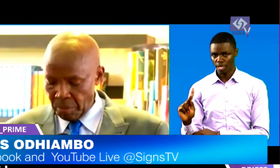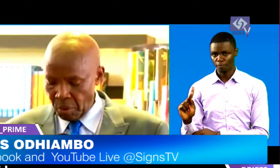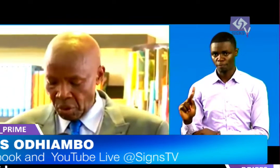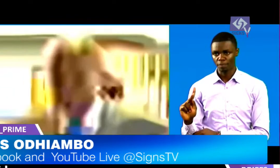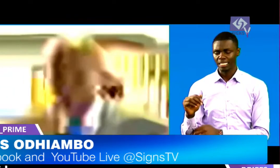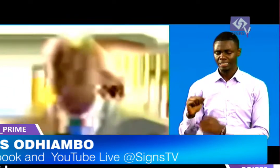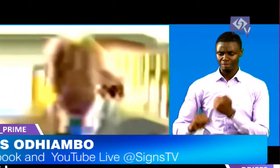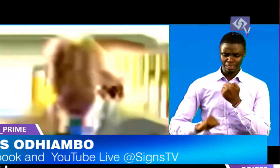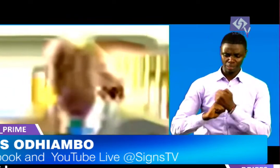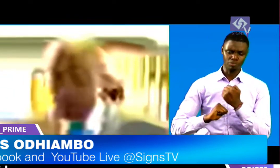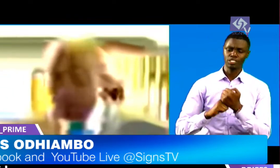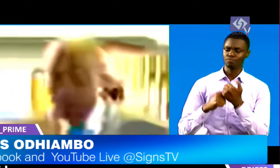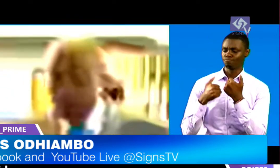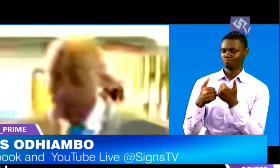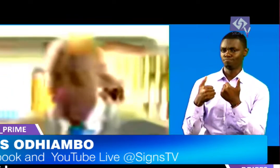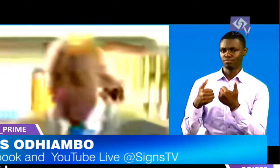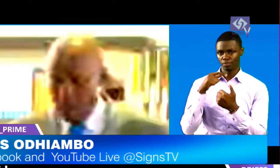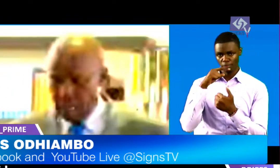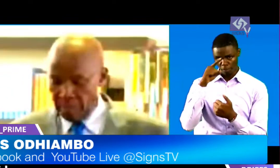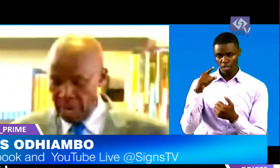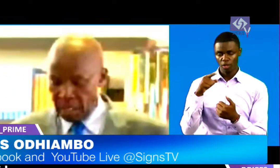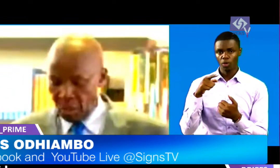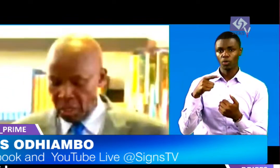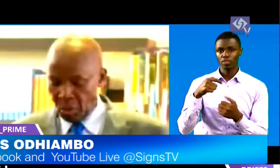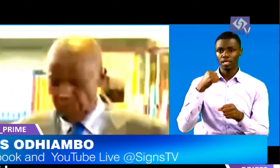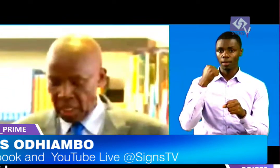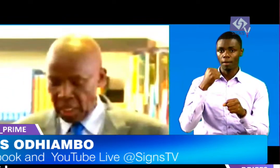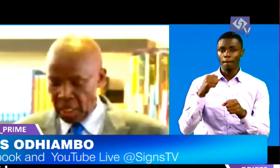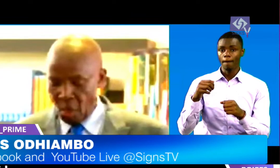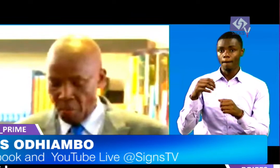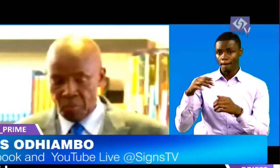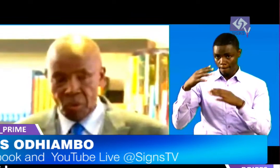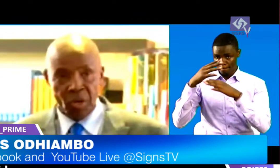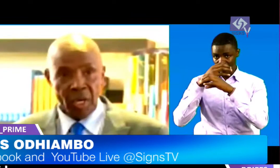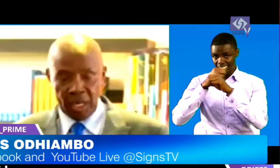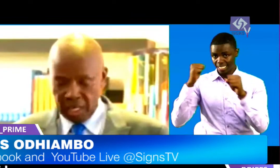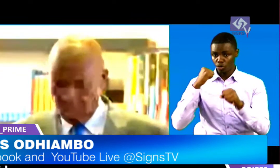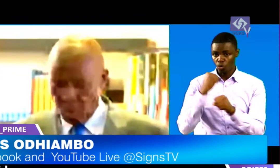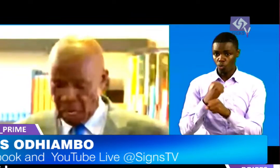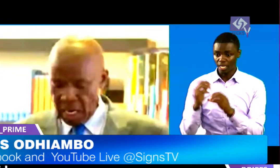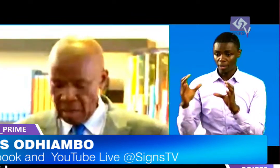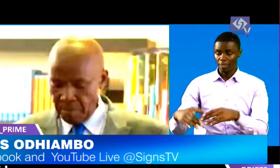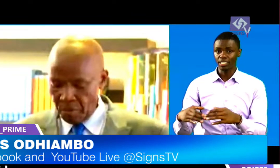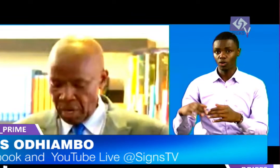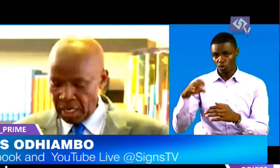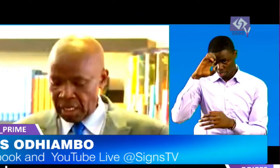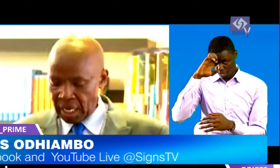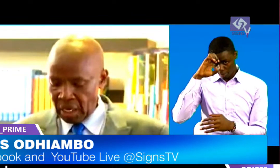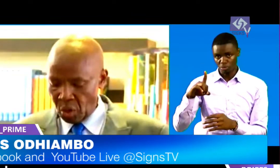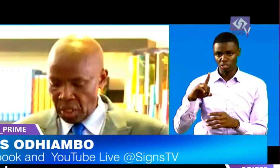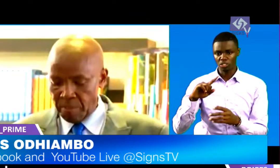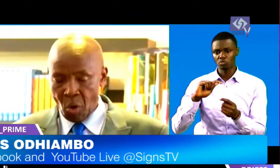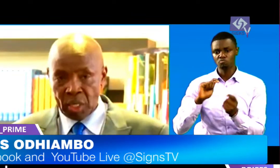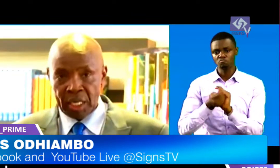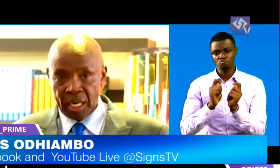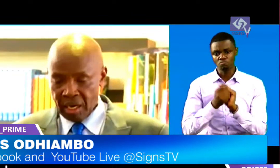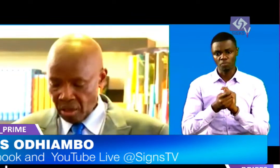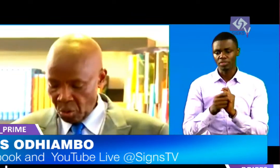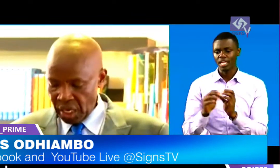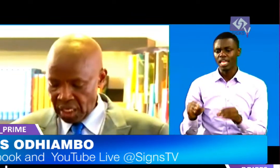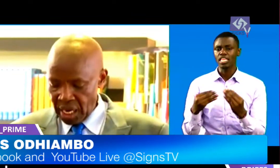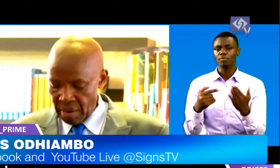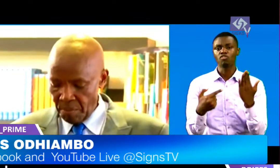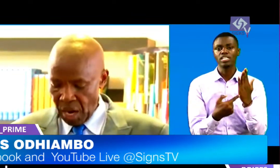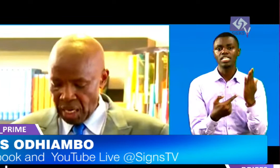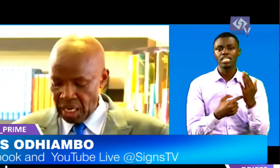very supportive of the Presidential Working Party on Education Reform. The UK provided technical support